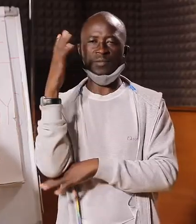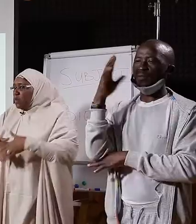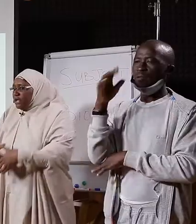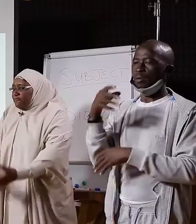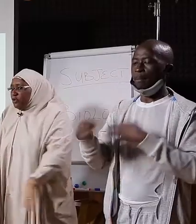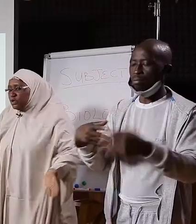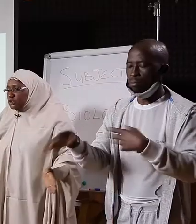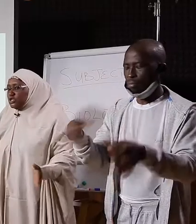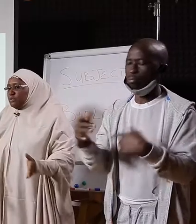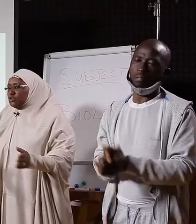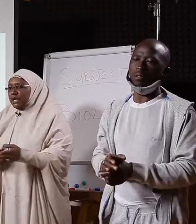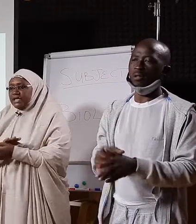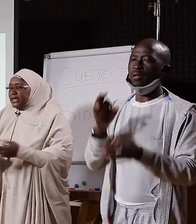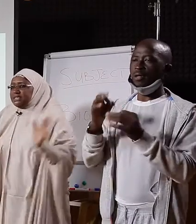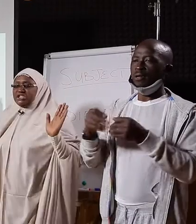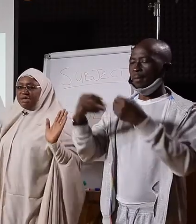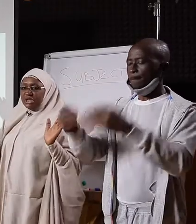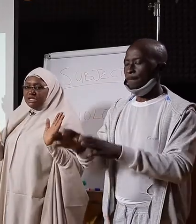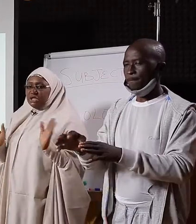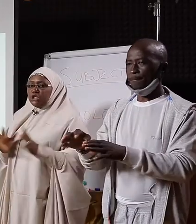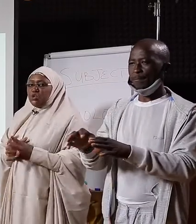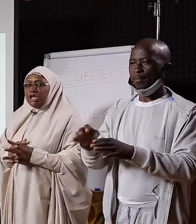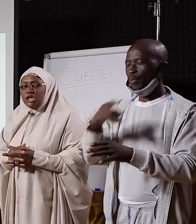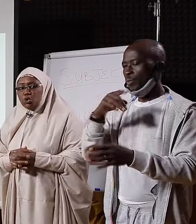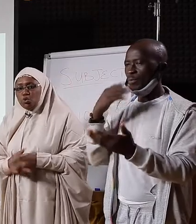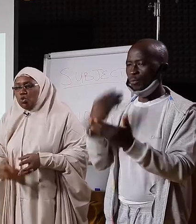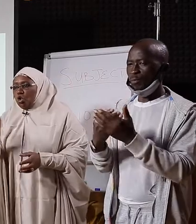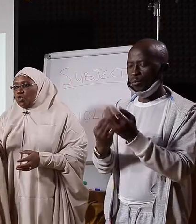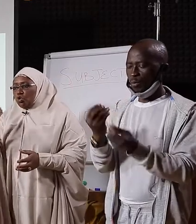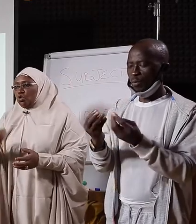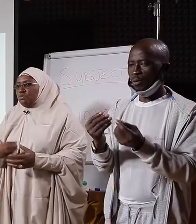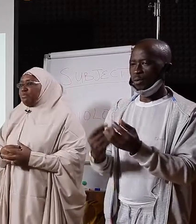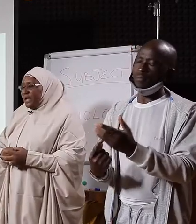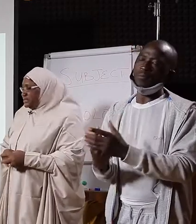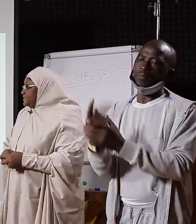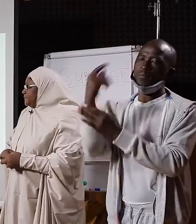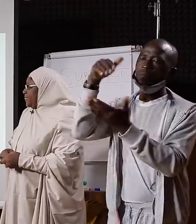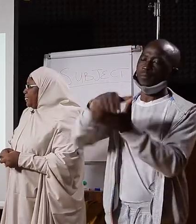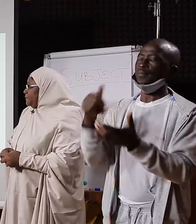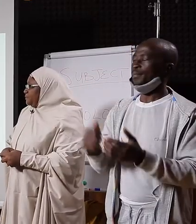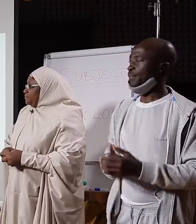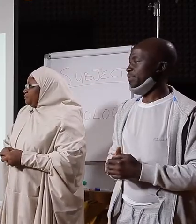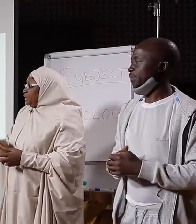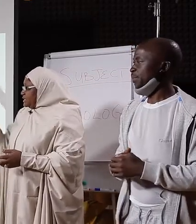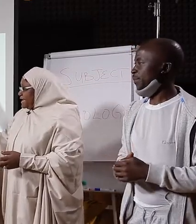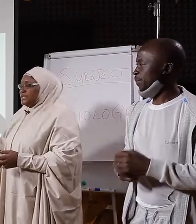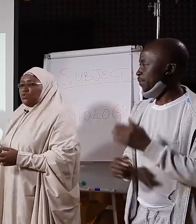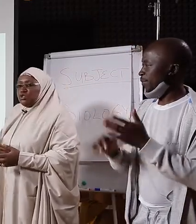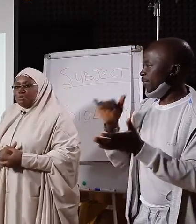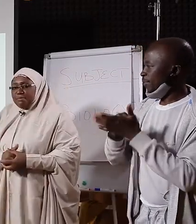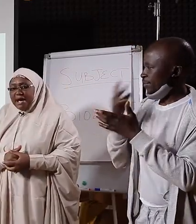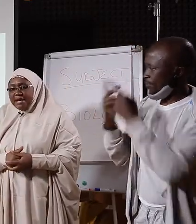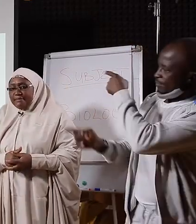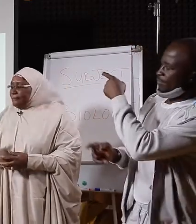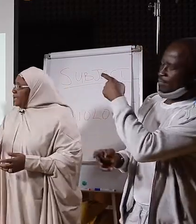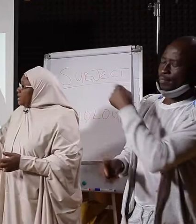seeds. And when they fall on the suitable soil, it can germinate into a new okra plant. That is what